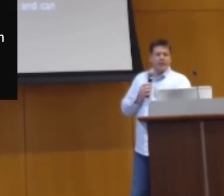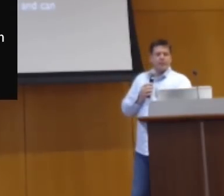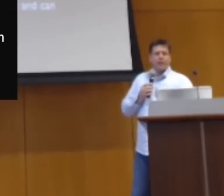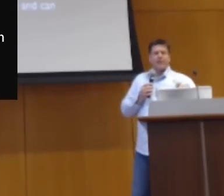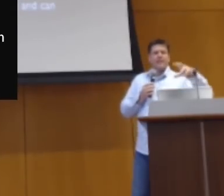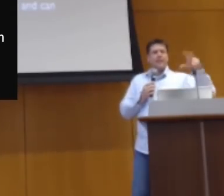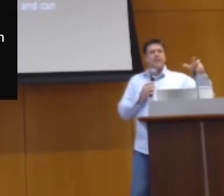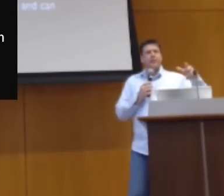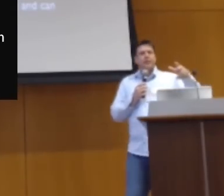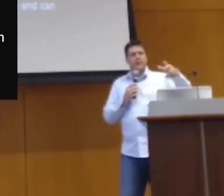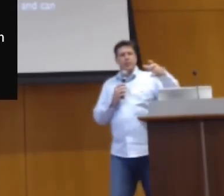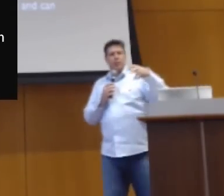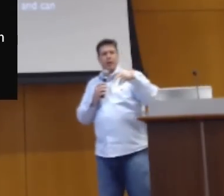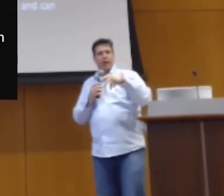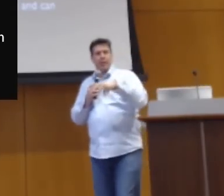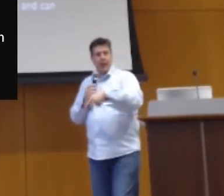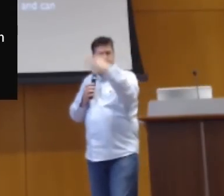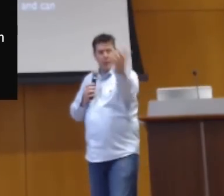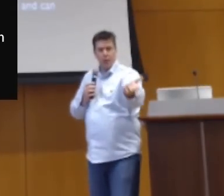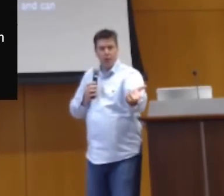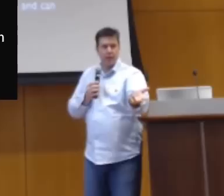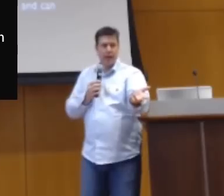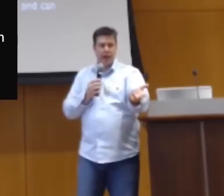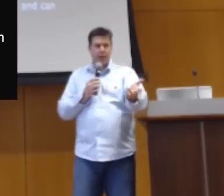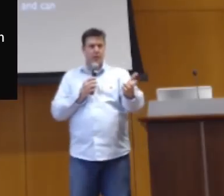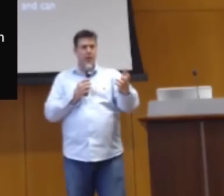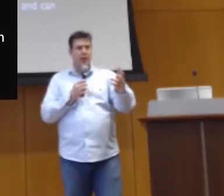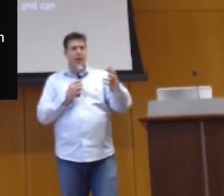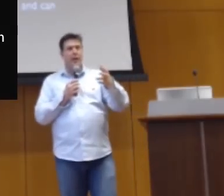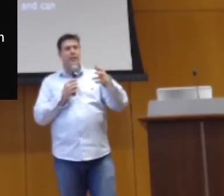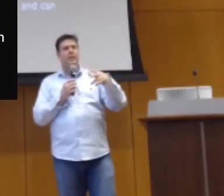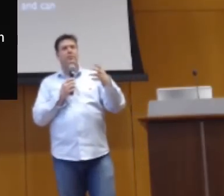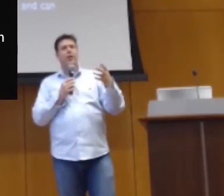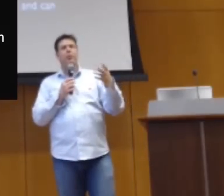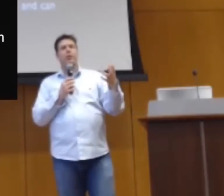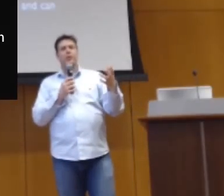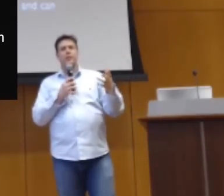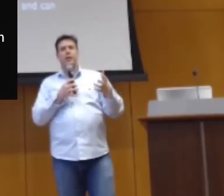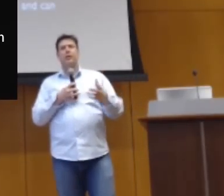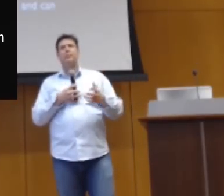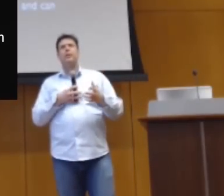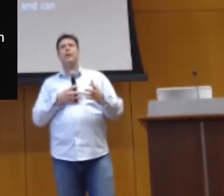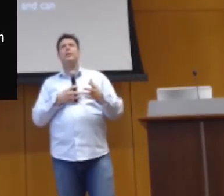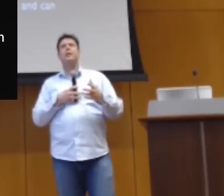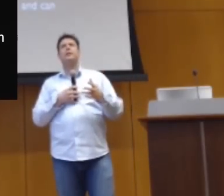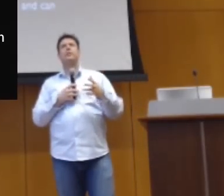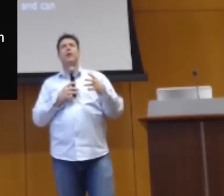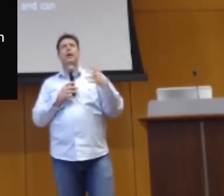So this lexicalization issue where it becomes a new word in the language seems very rigorous. It's very